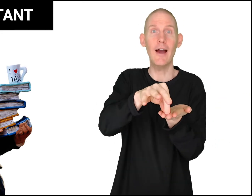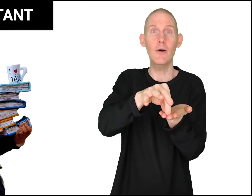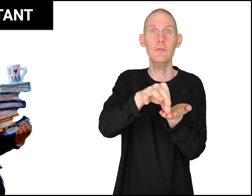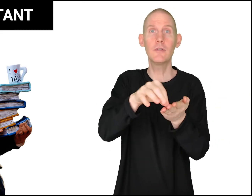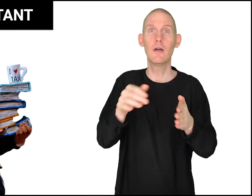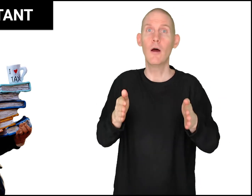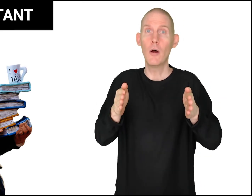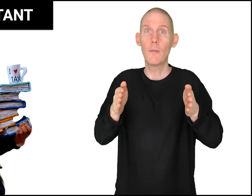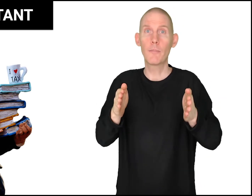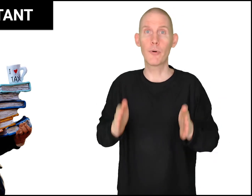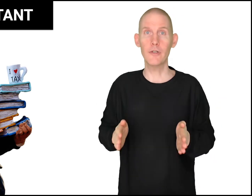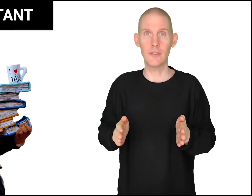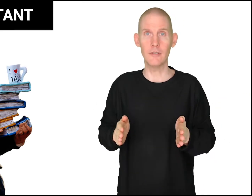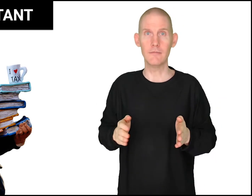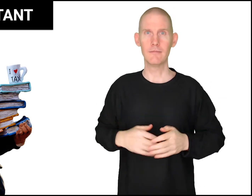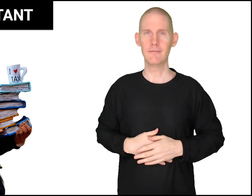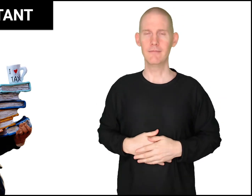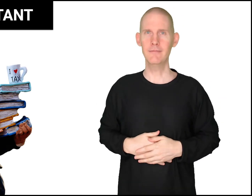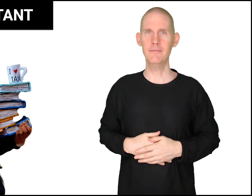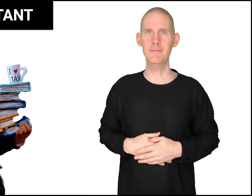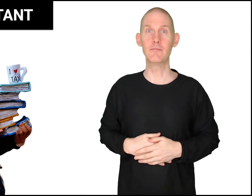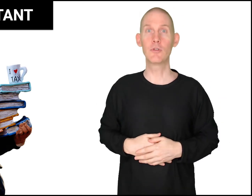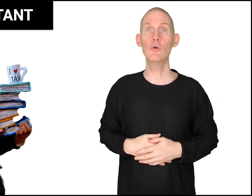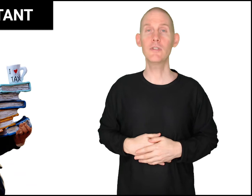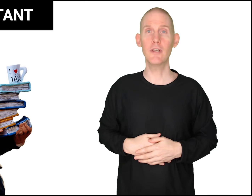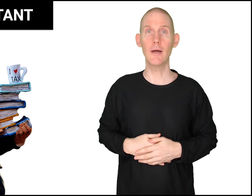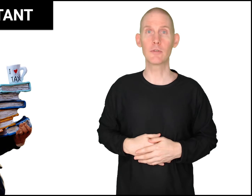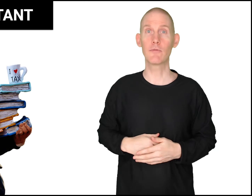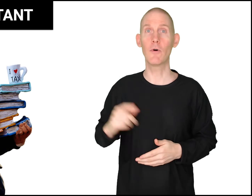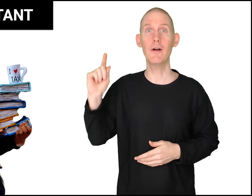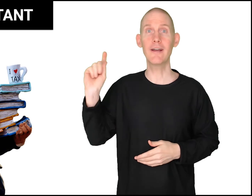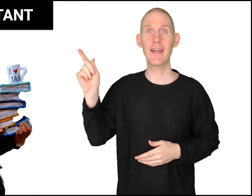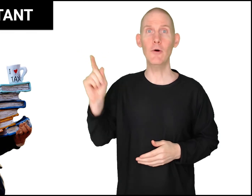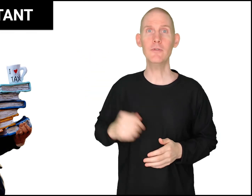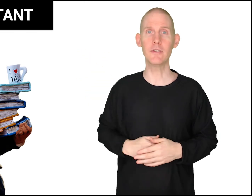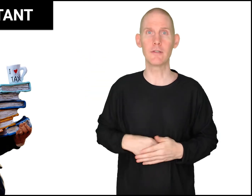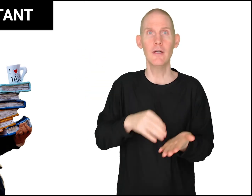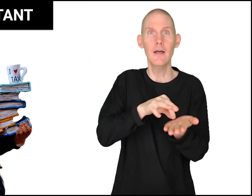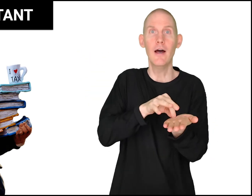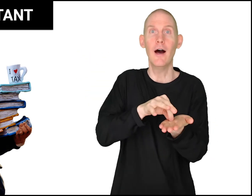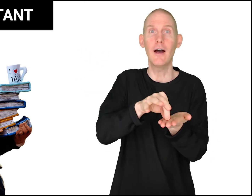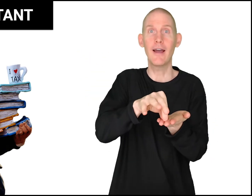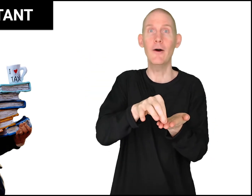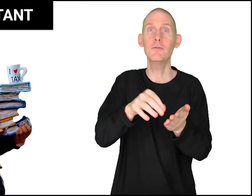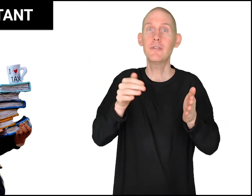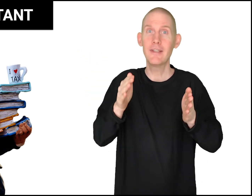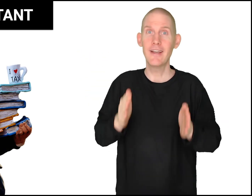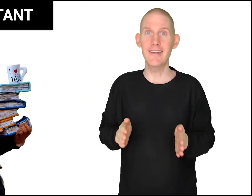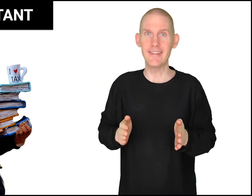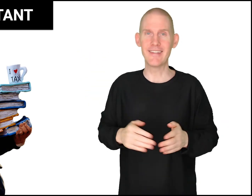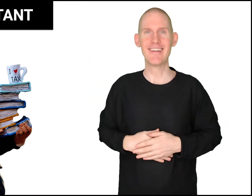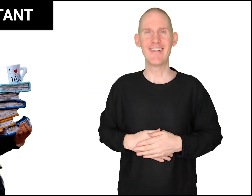count person. 2 steps for accountant. Accountant